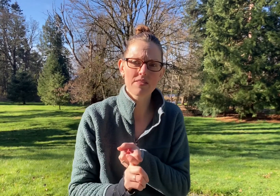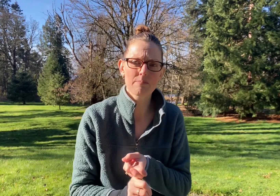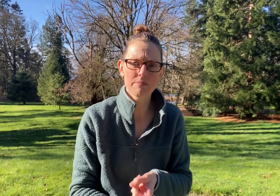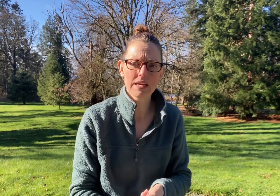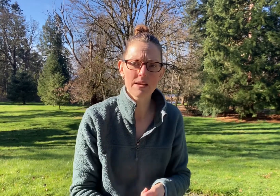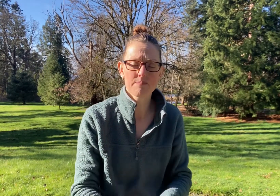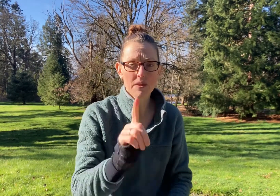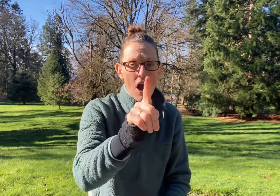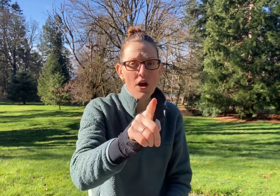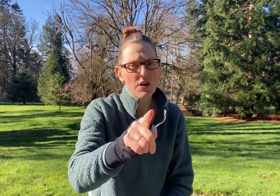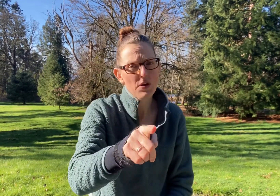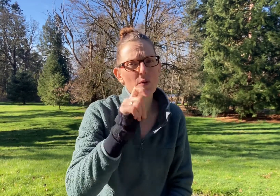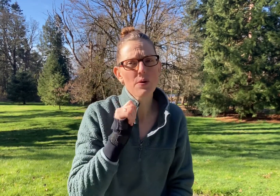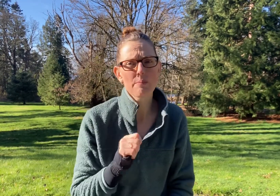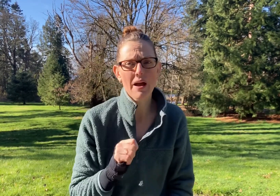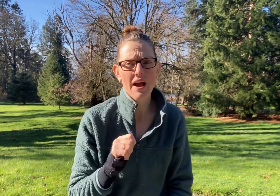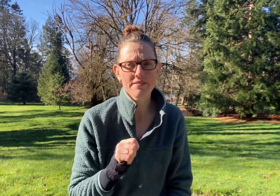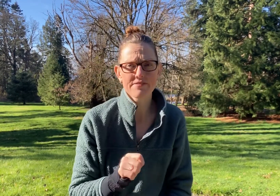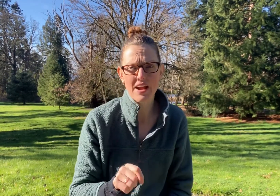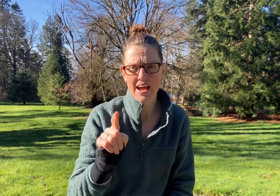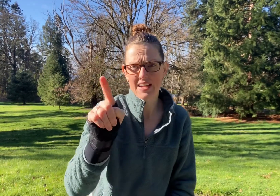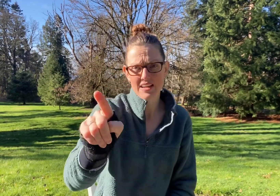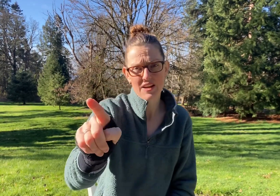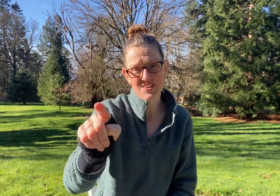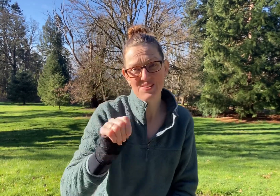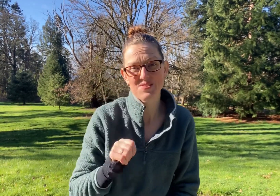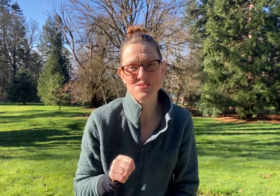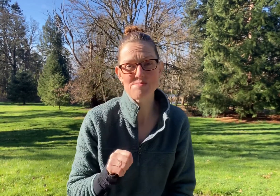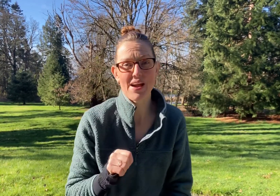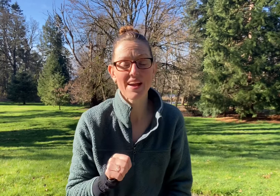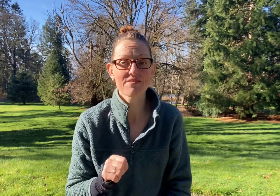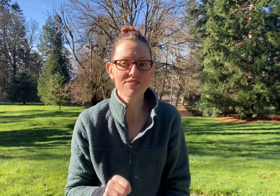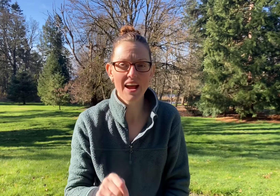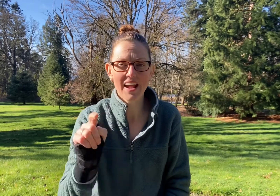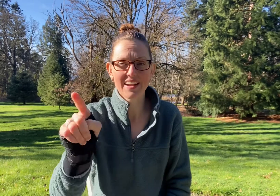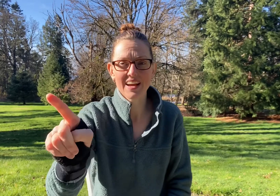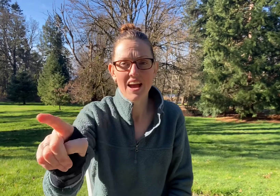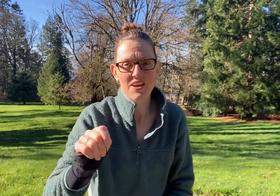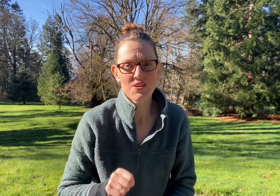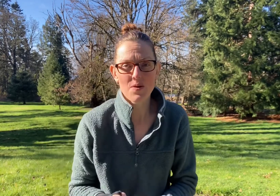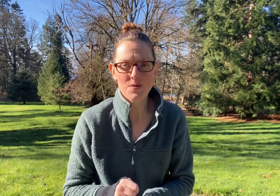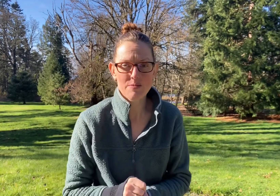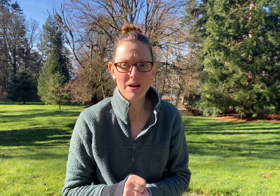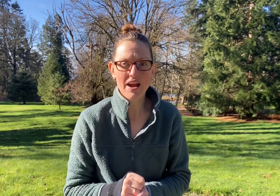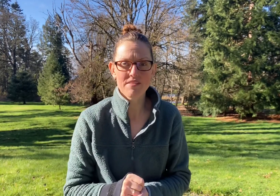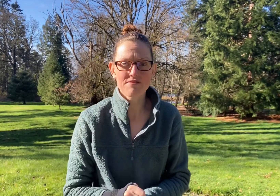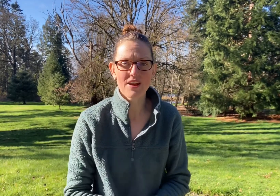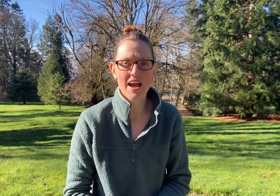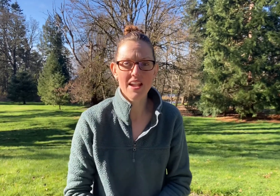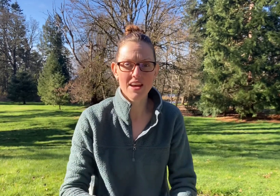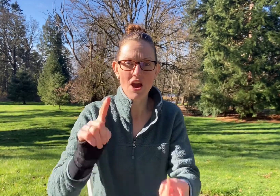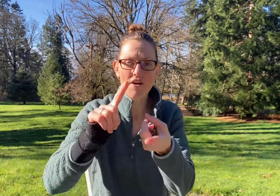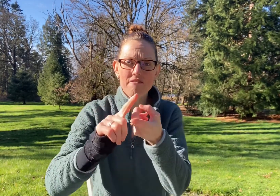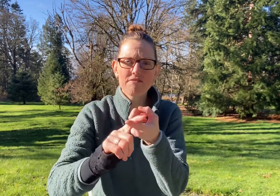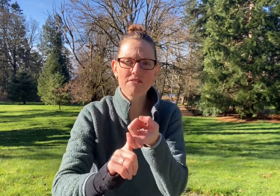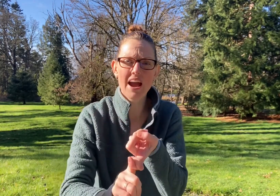me. You're my friend. You're my friend, you're my friend.